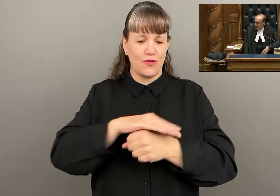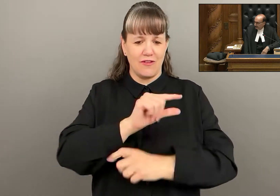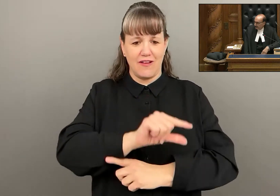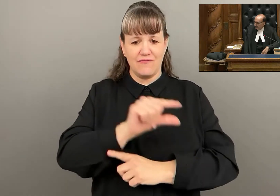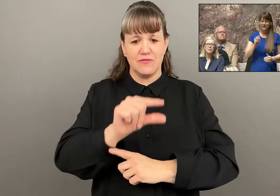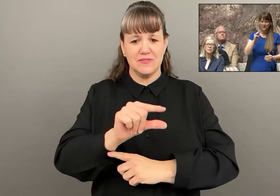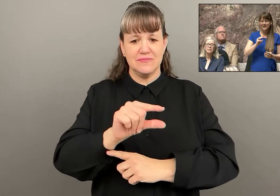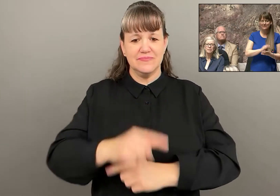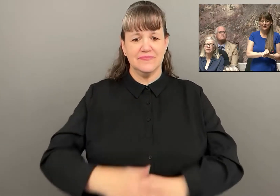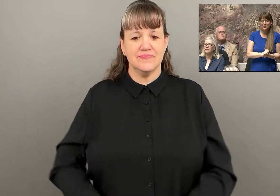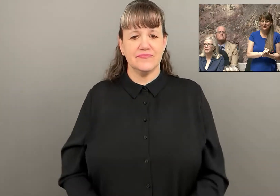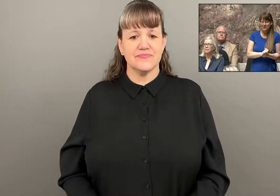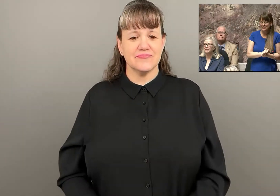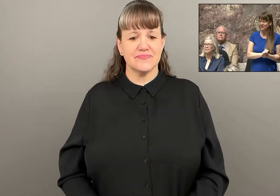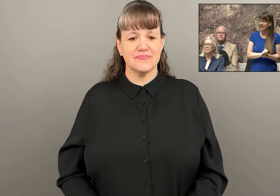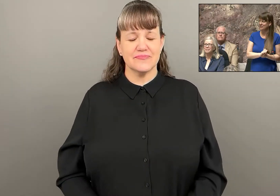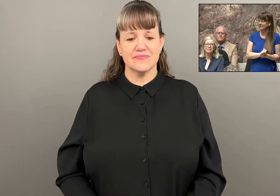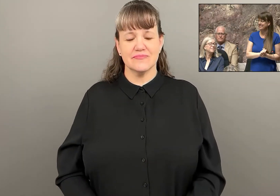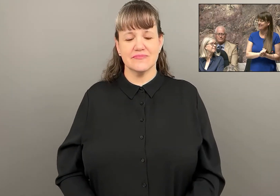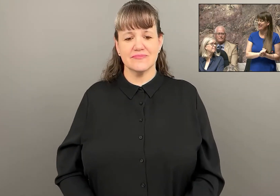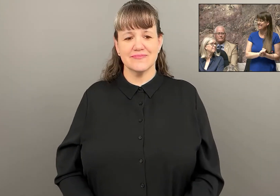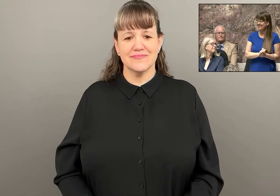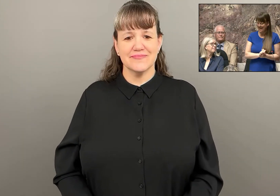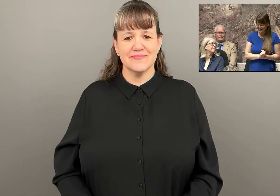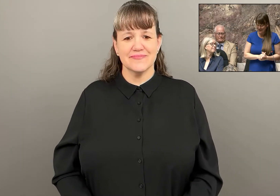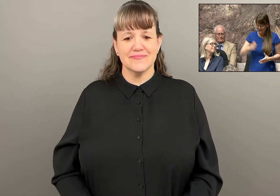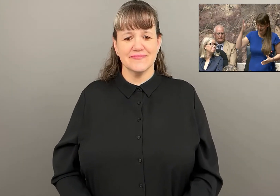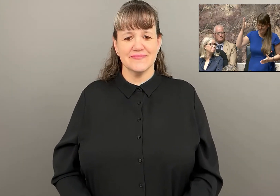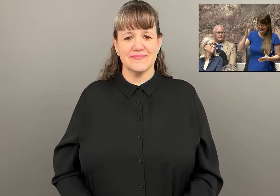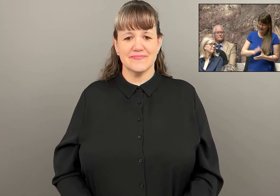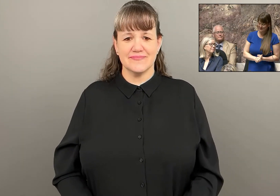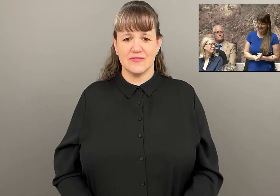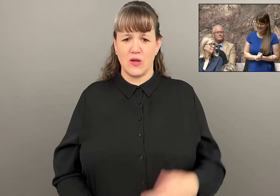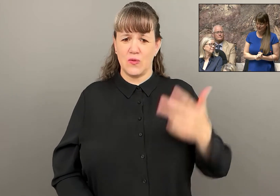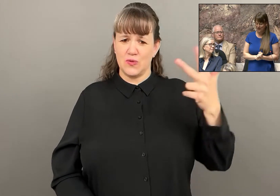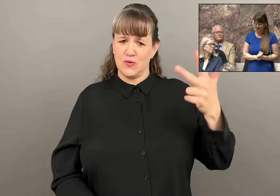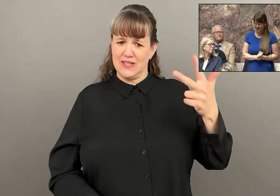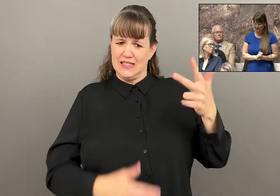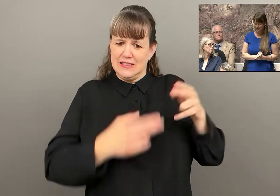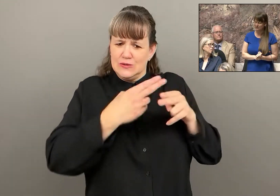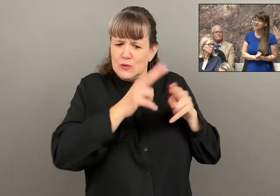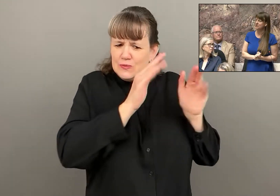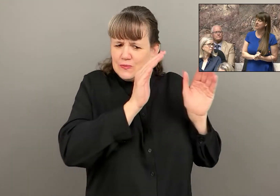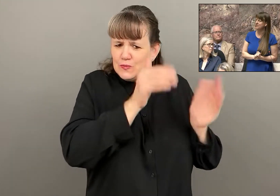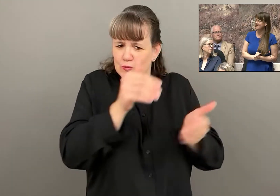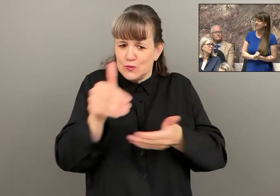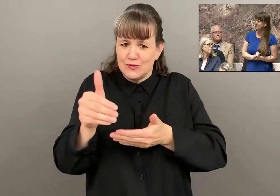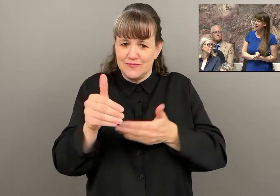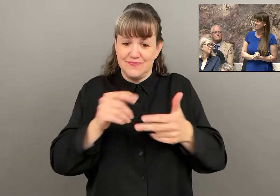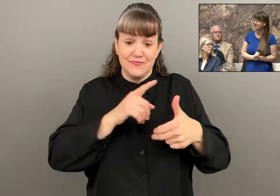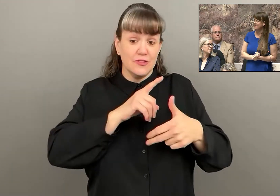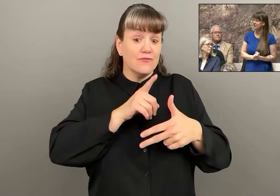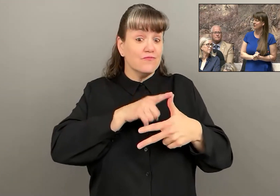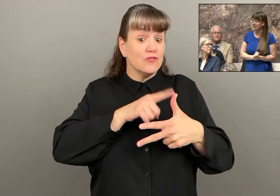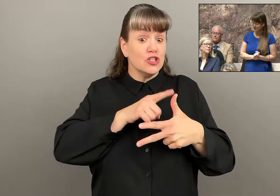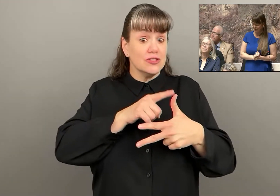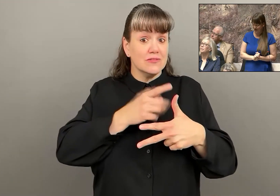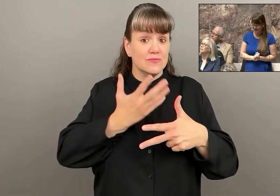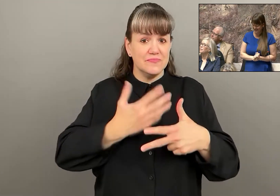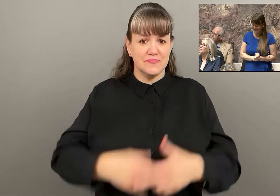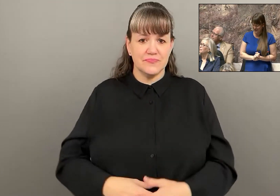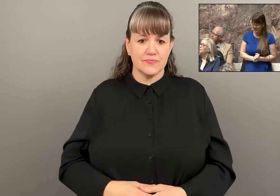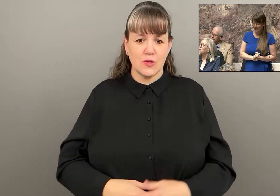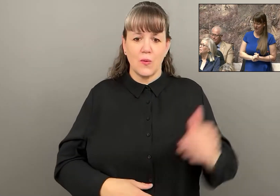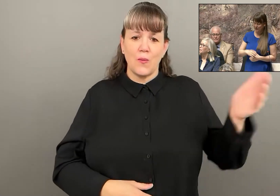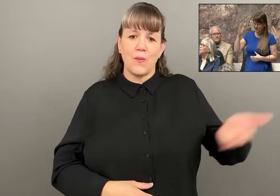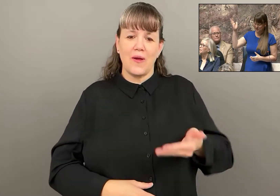I have 3 very short introductions to make today. First, I would like to welcome from the Regional District of Central